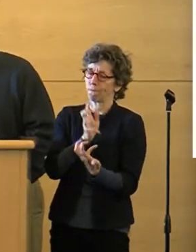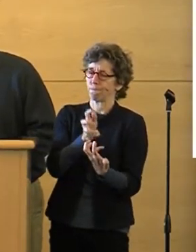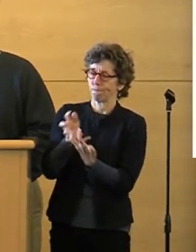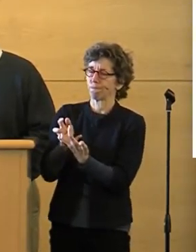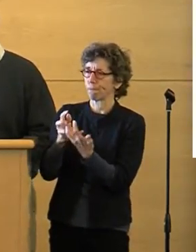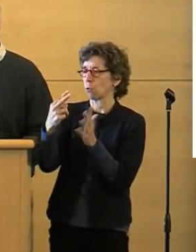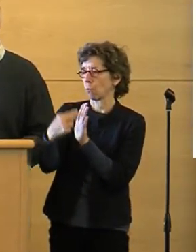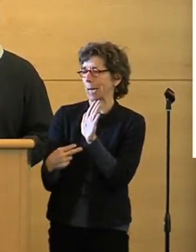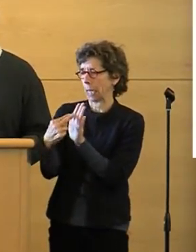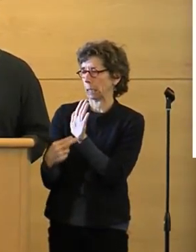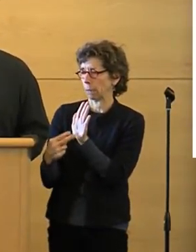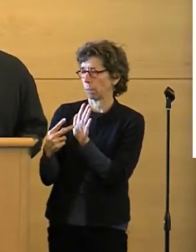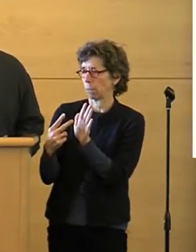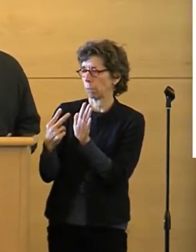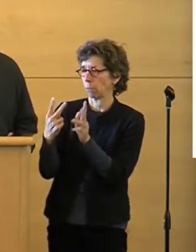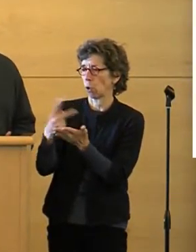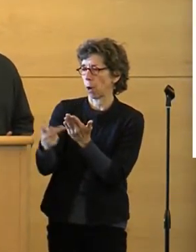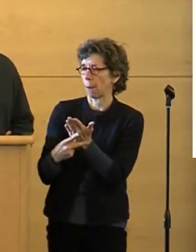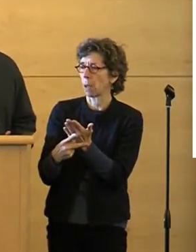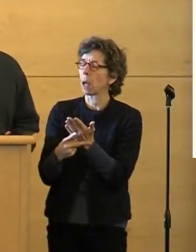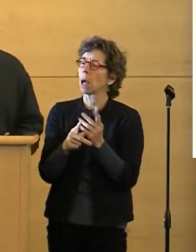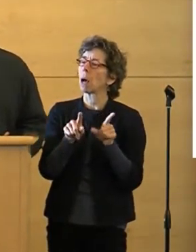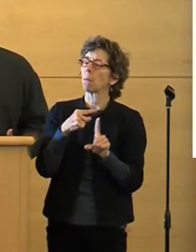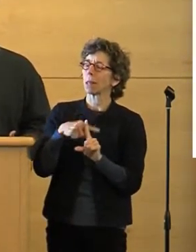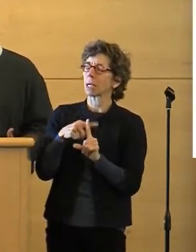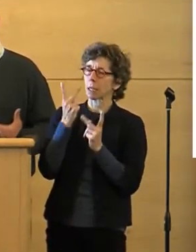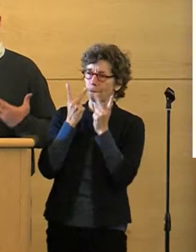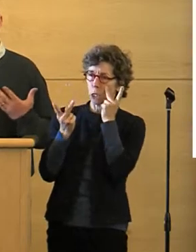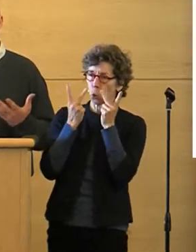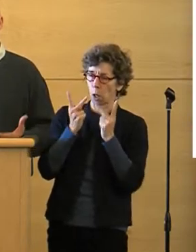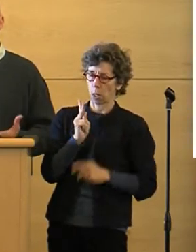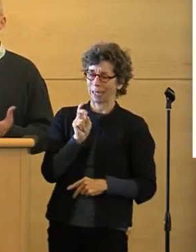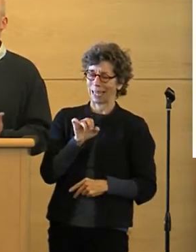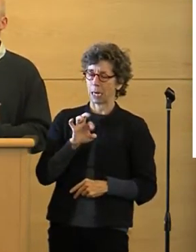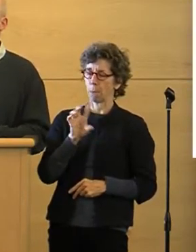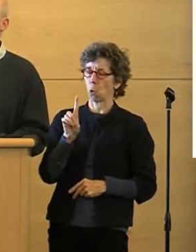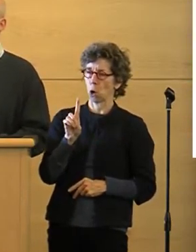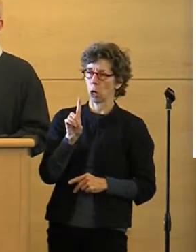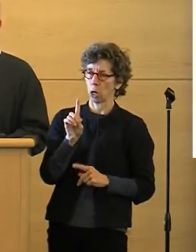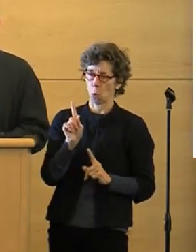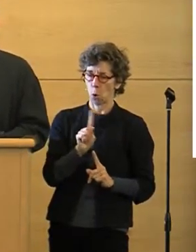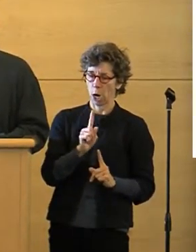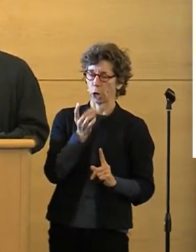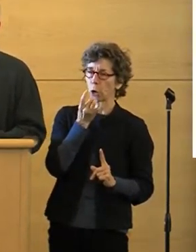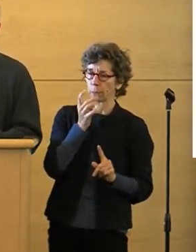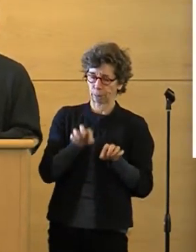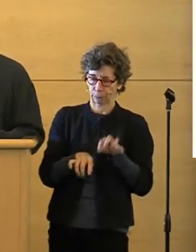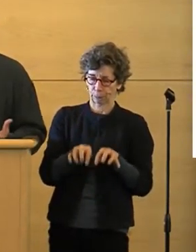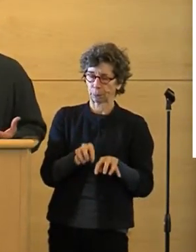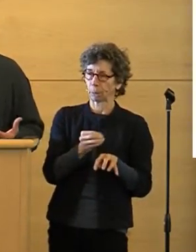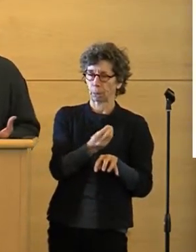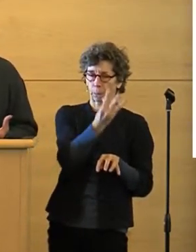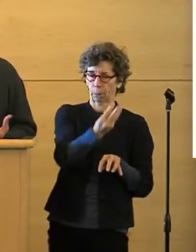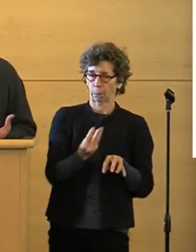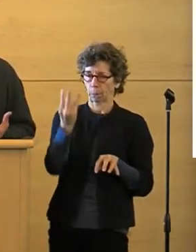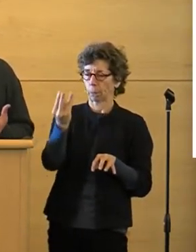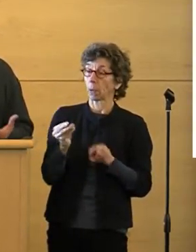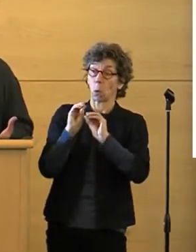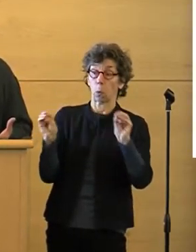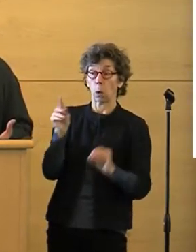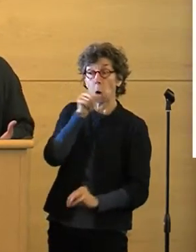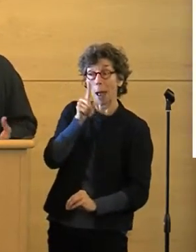don't guess. JAWS guesses, and sometimes JAWS gets it wrong. So we don't want JAWS to guess. We want to code